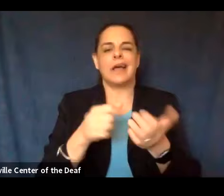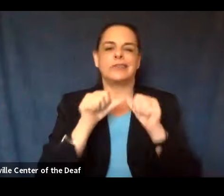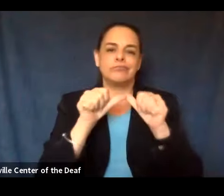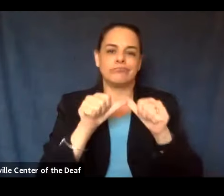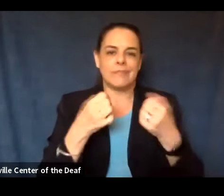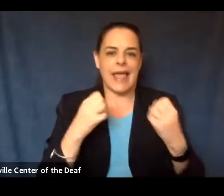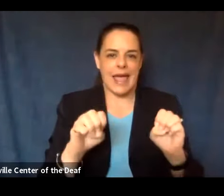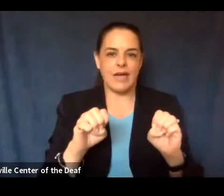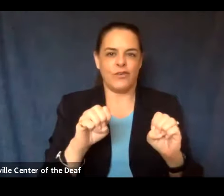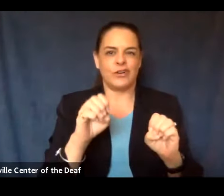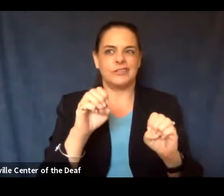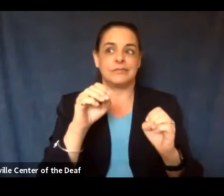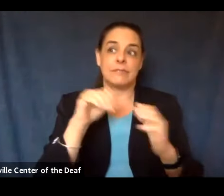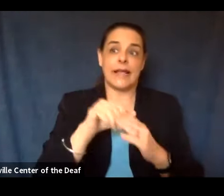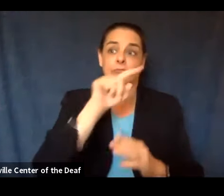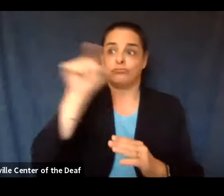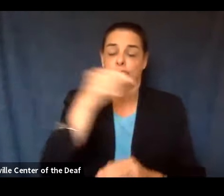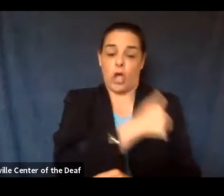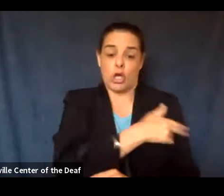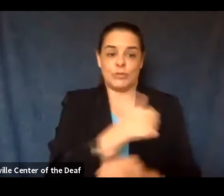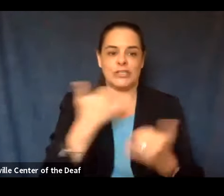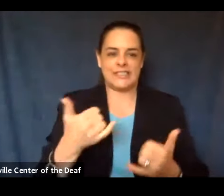over to Dr. Gray.